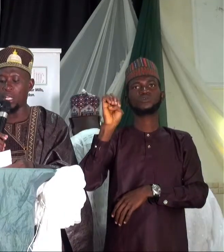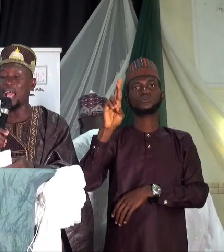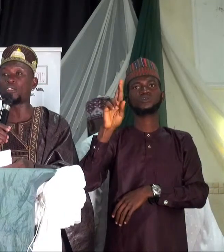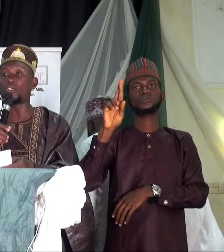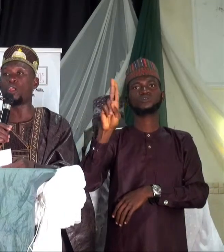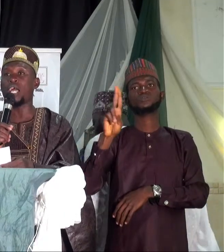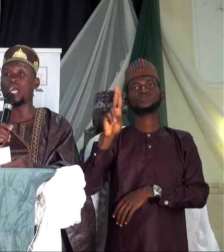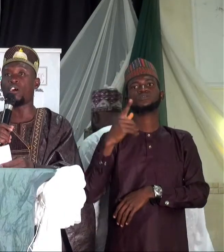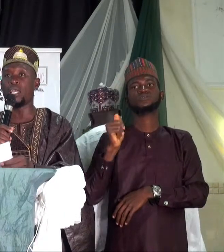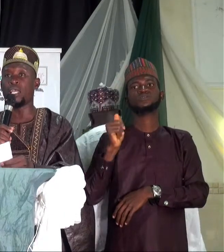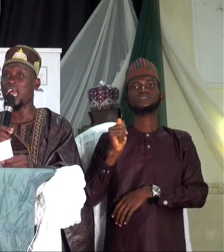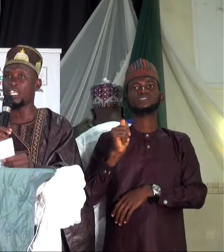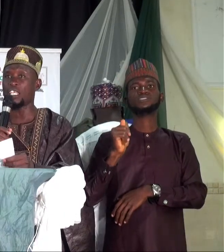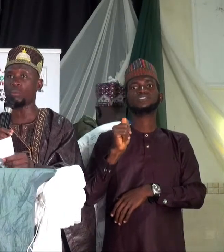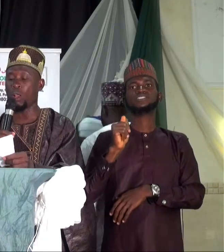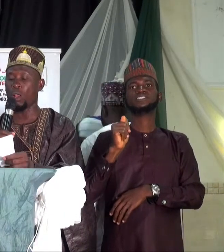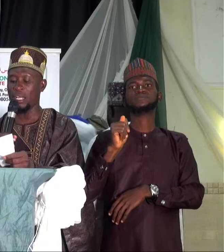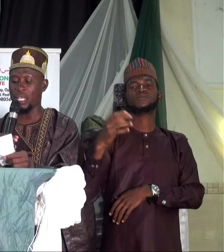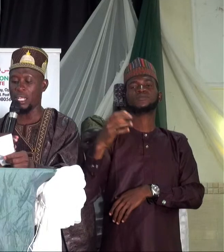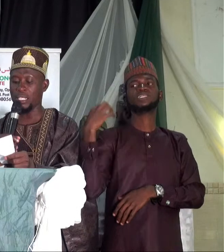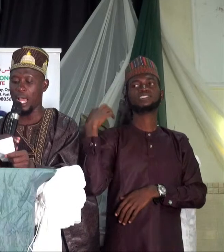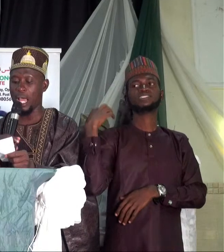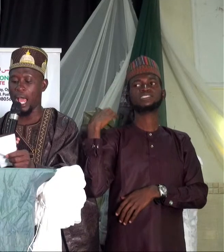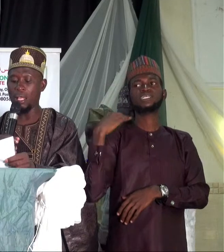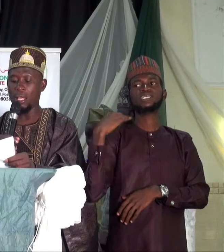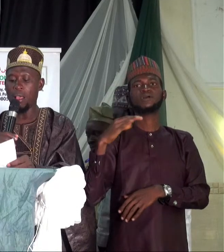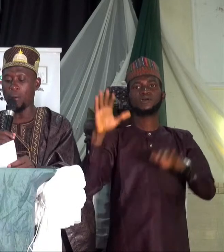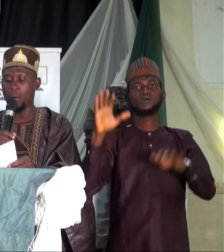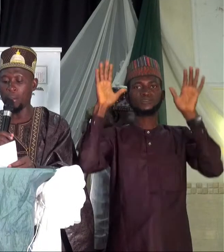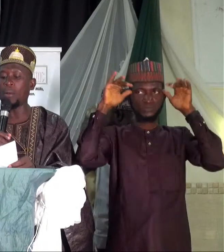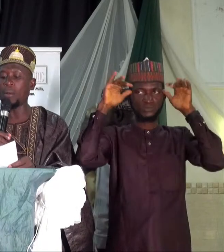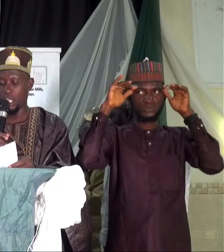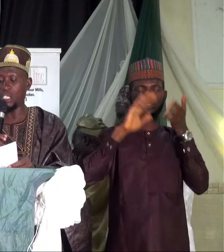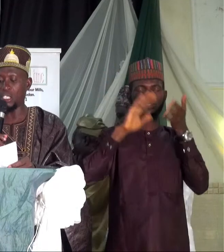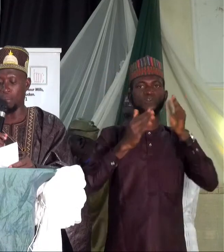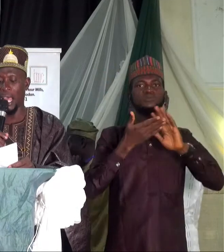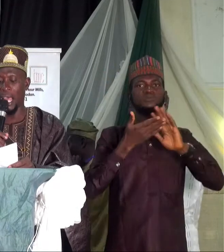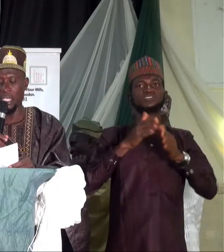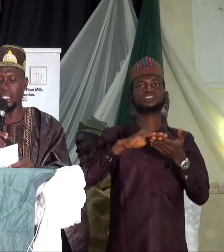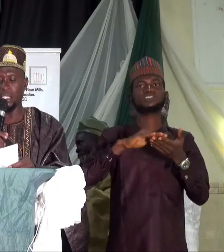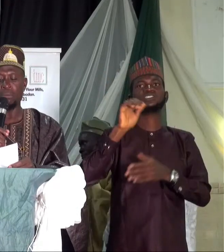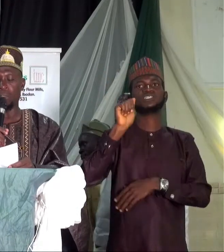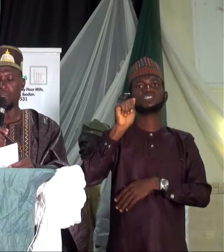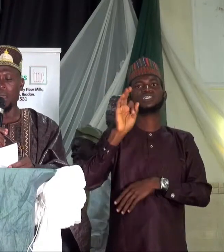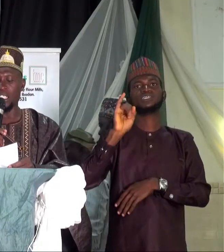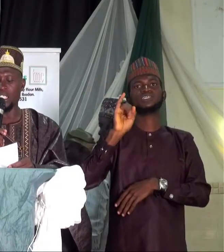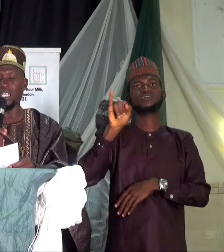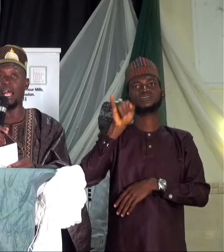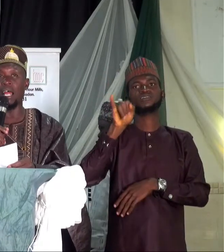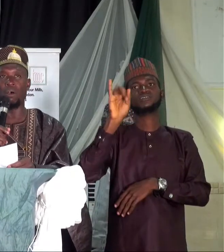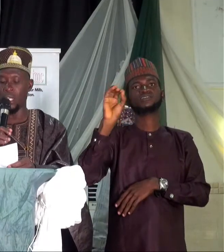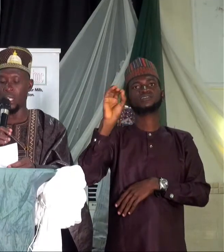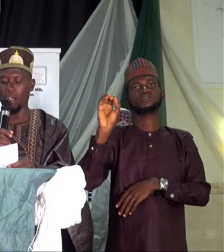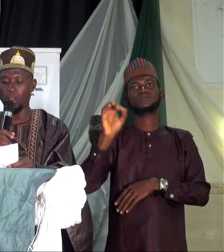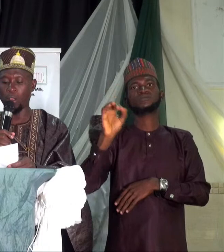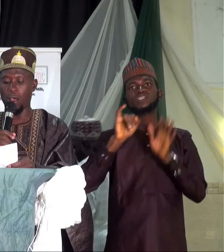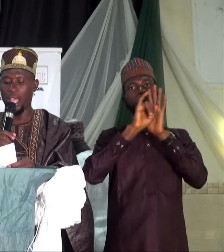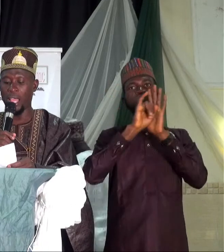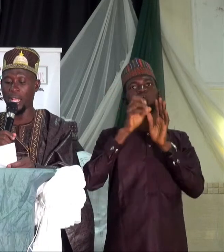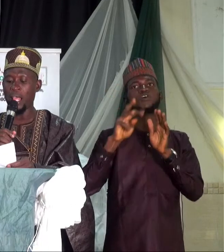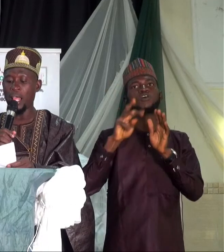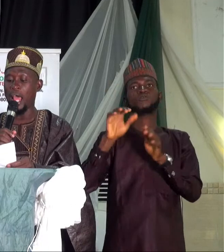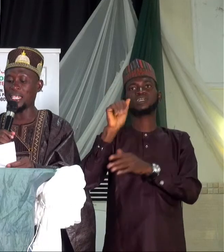of Ifeanyi Local Government, Akiibupo Olorun Ba Sanle Sadada. Olo Imam Adesina Abdulaziz, Imam Adesina Central Mosque, Jazakumullah